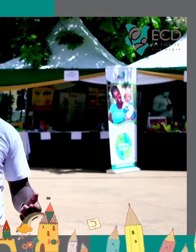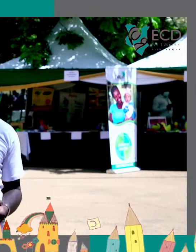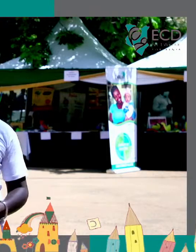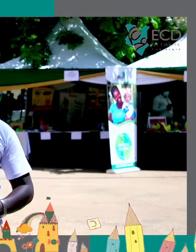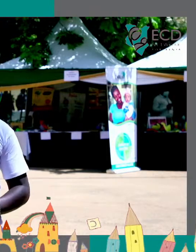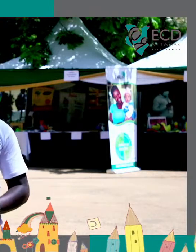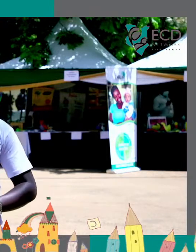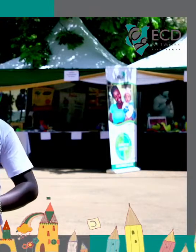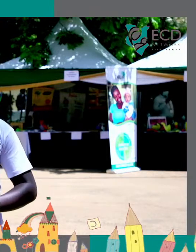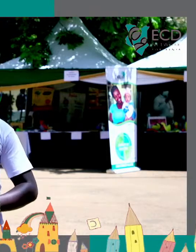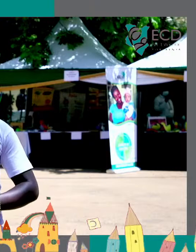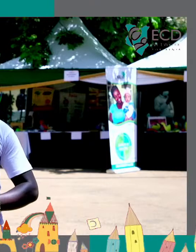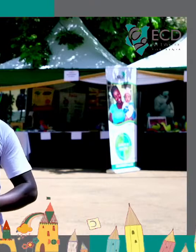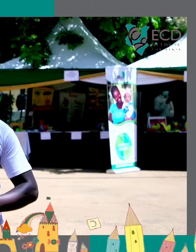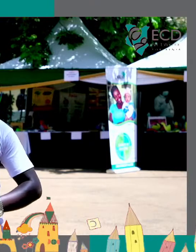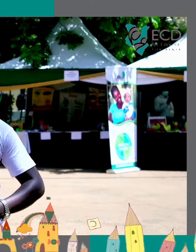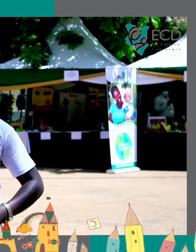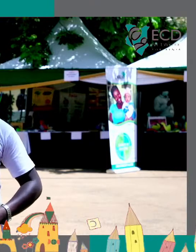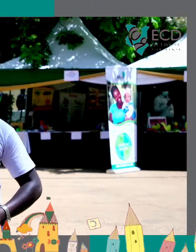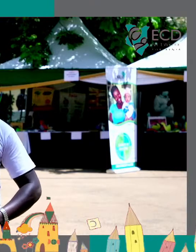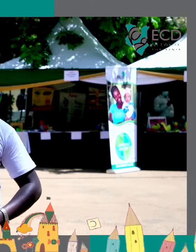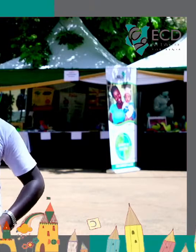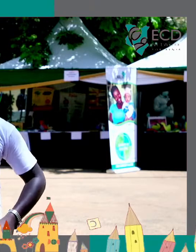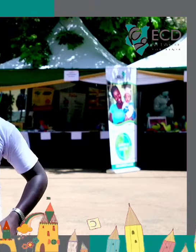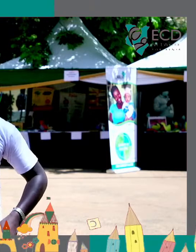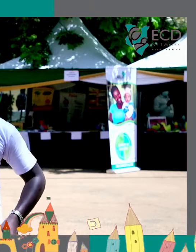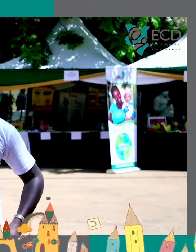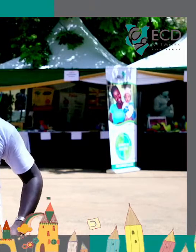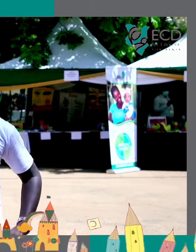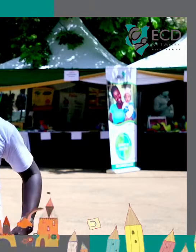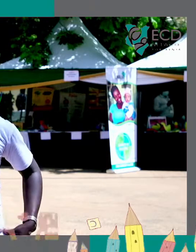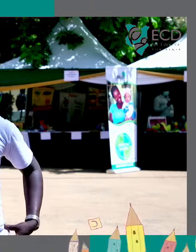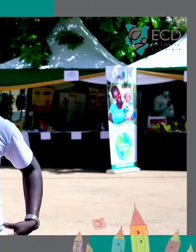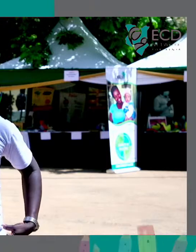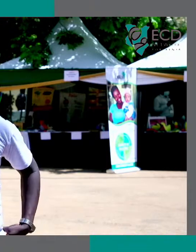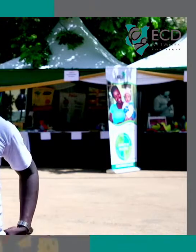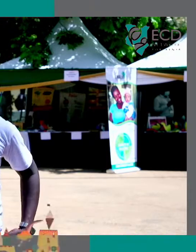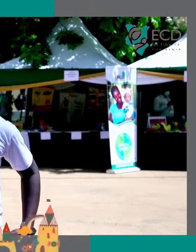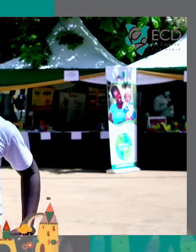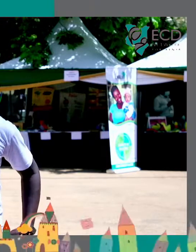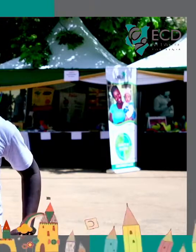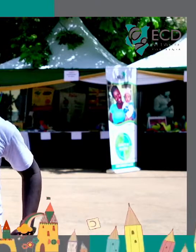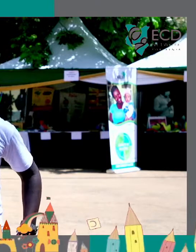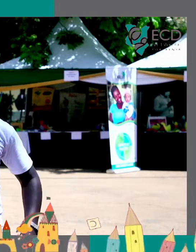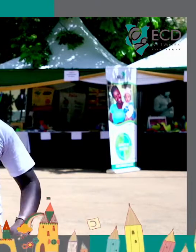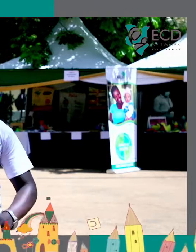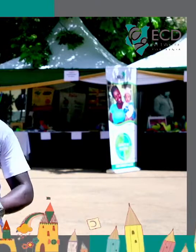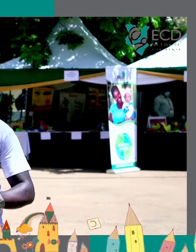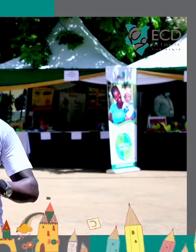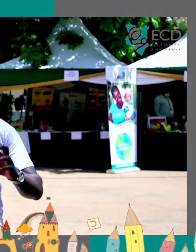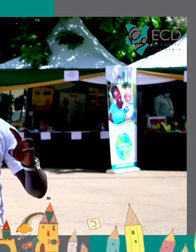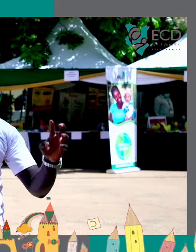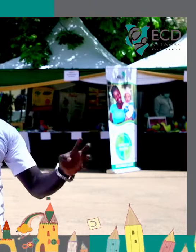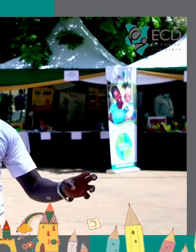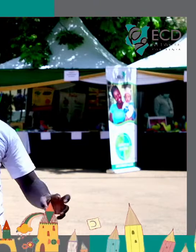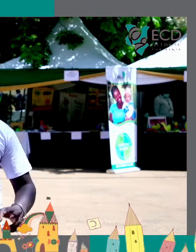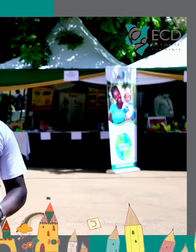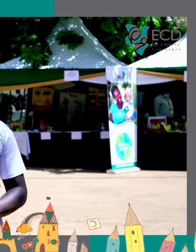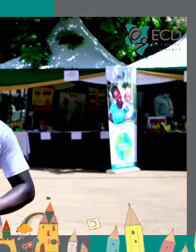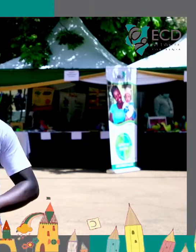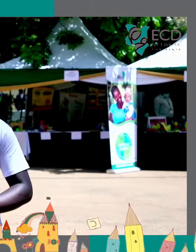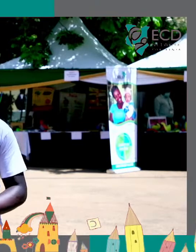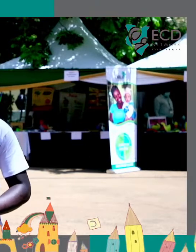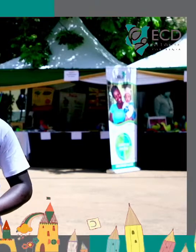for more people to get their views, I'll take you back to studio as we prepare to go to the